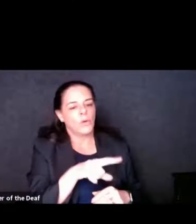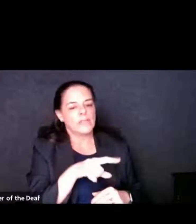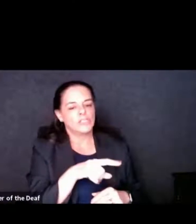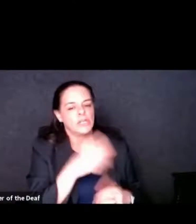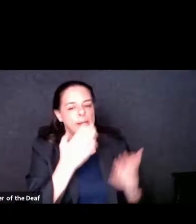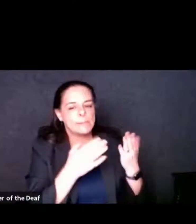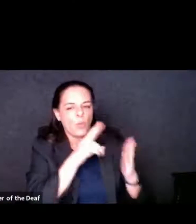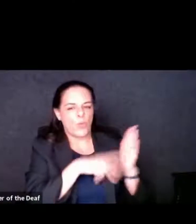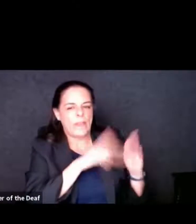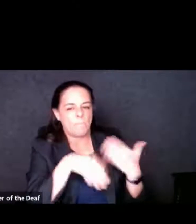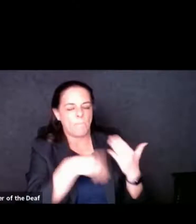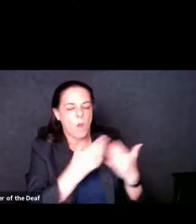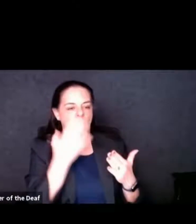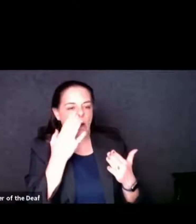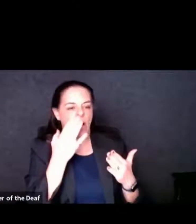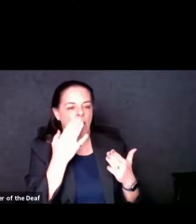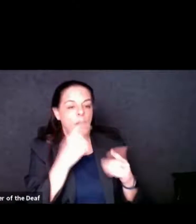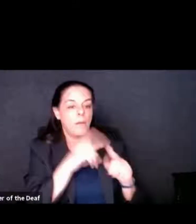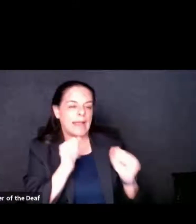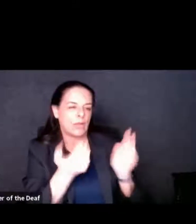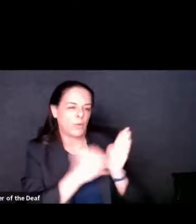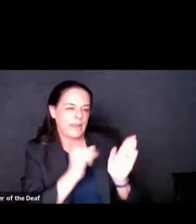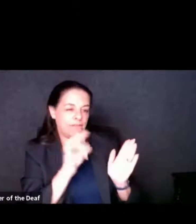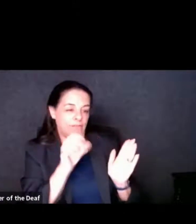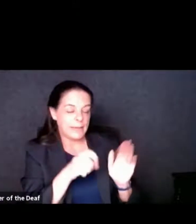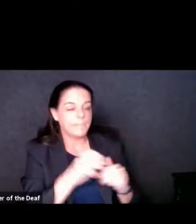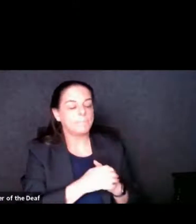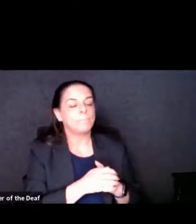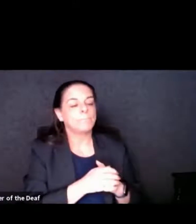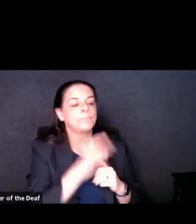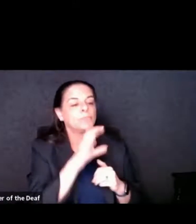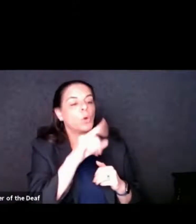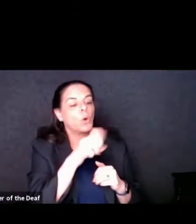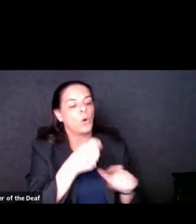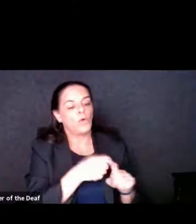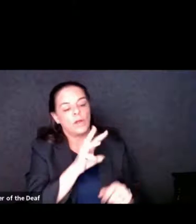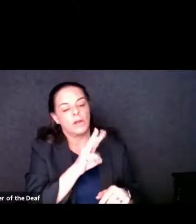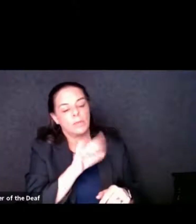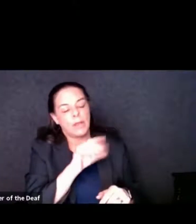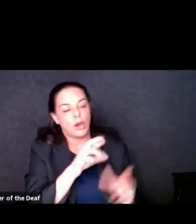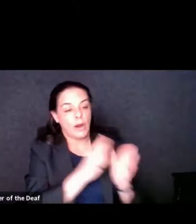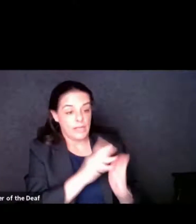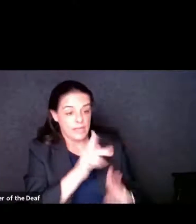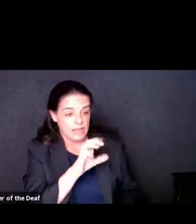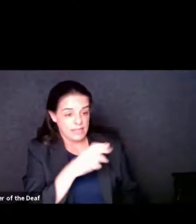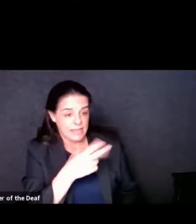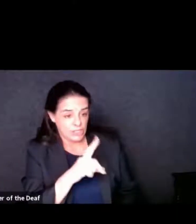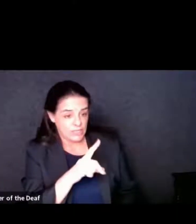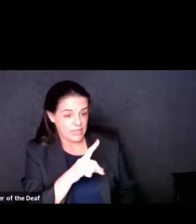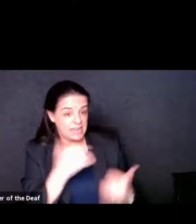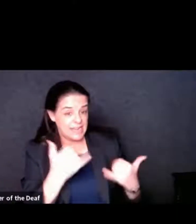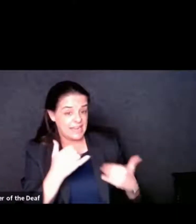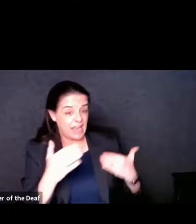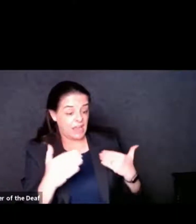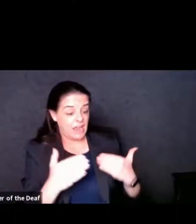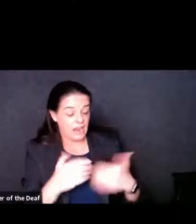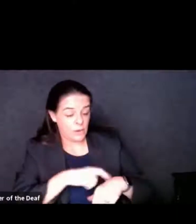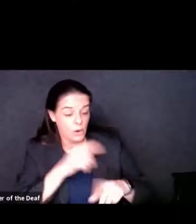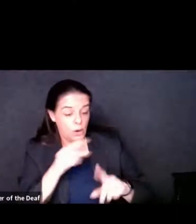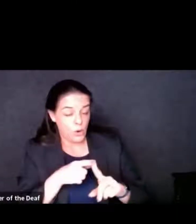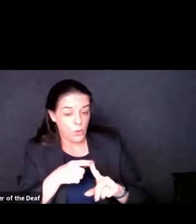answer the questions here, but then I can repeat them as needed. Thank you. Cole with WBIR asks, is KCHD getting to a point where the doses